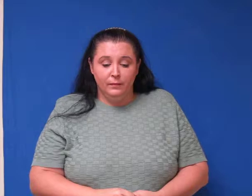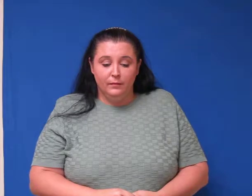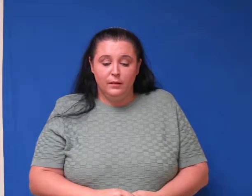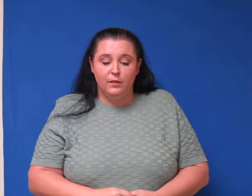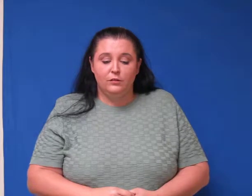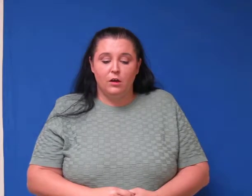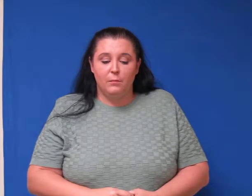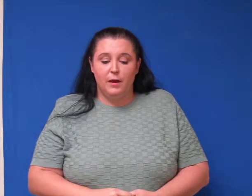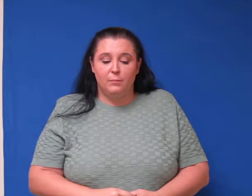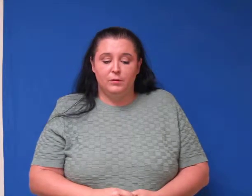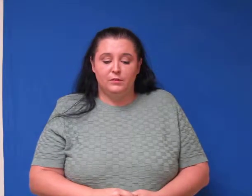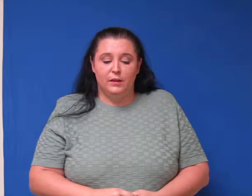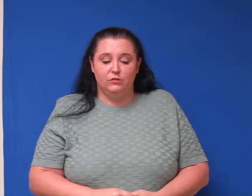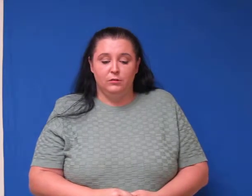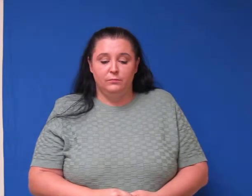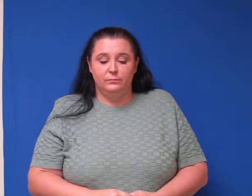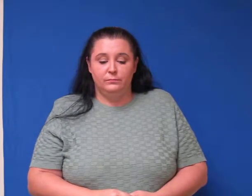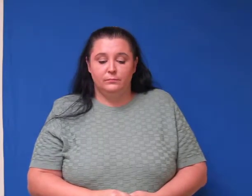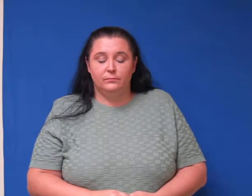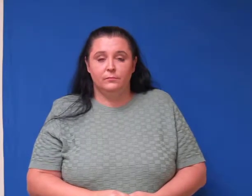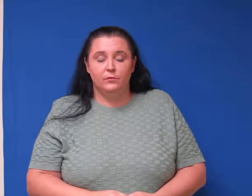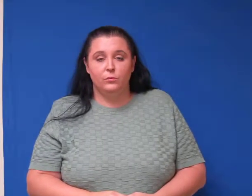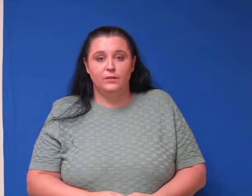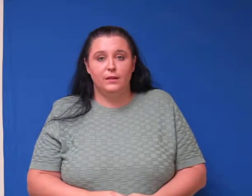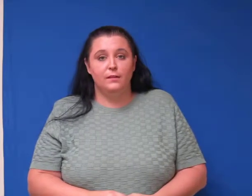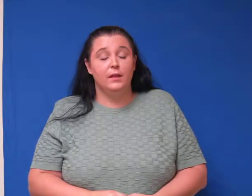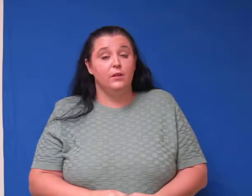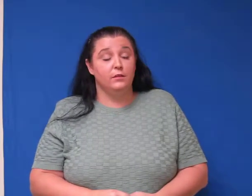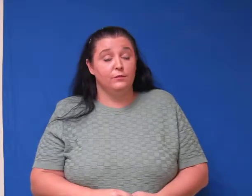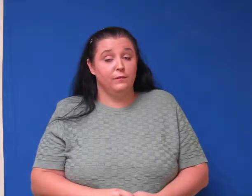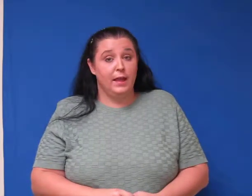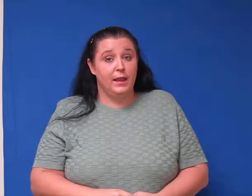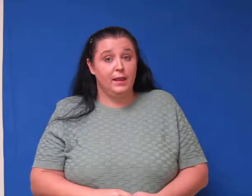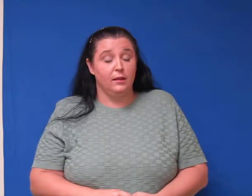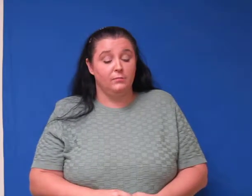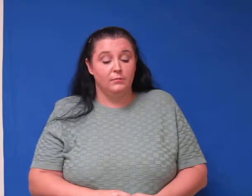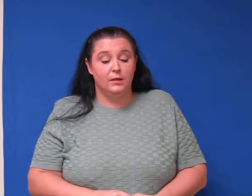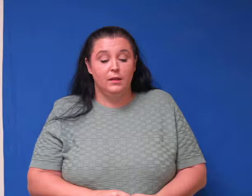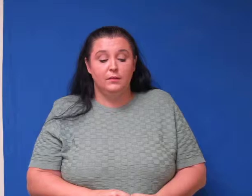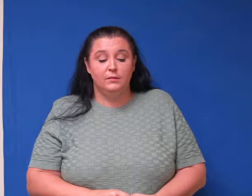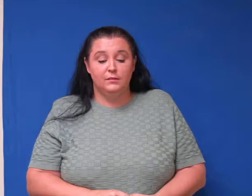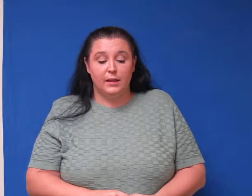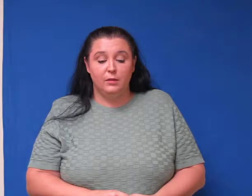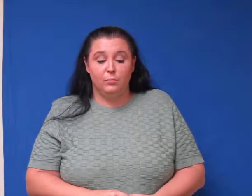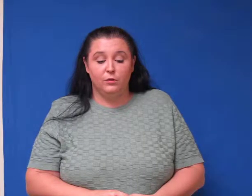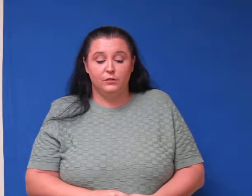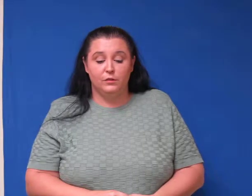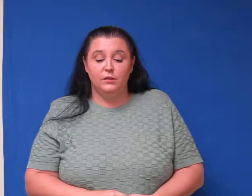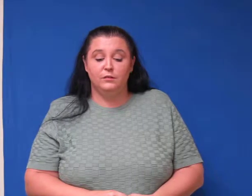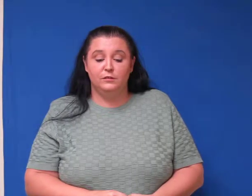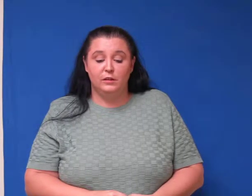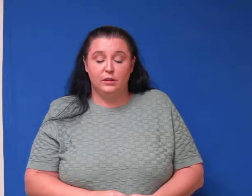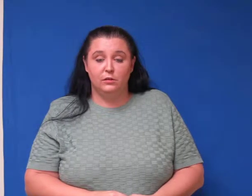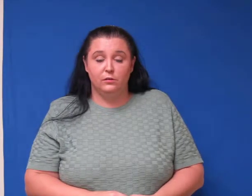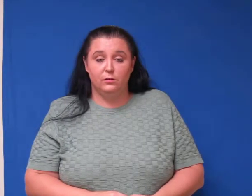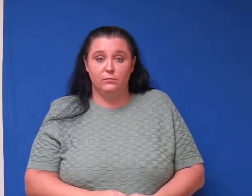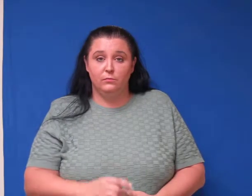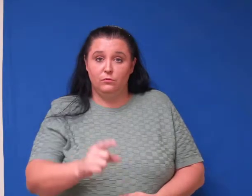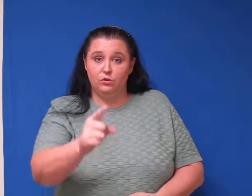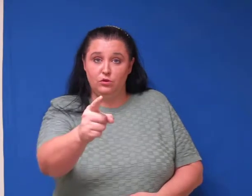Now let's talk about possession. We said that it's a flat hand. Second person, singular,